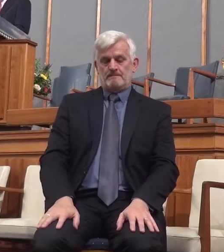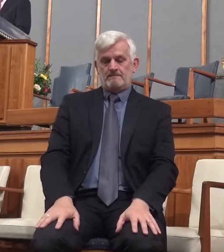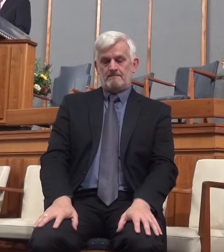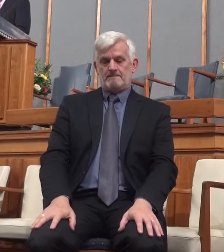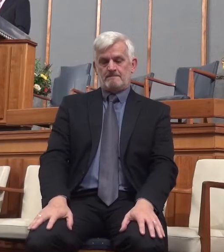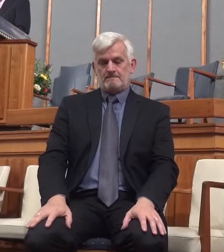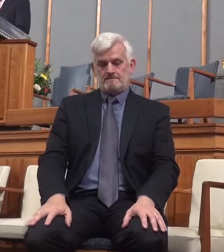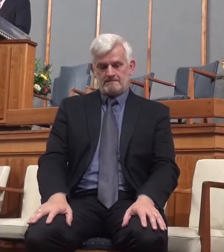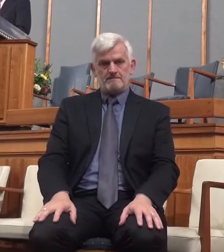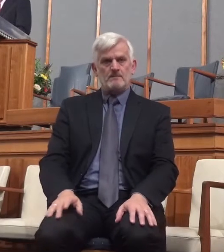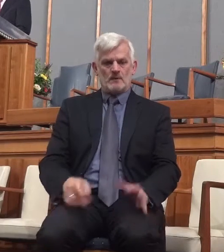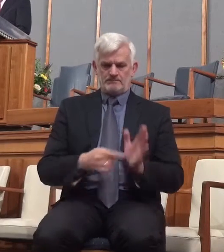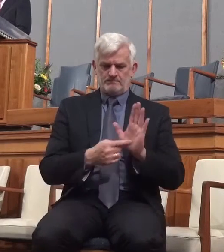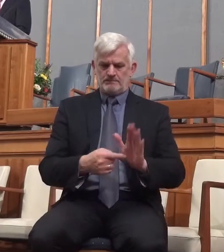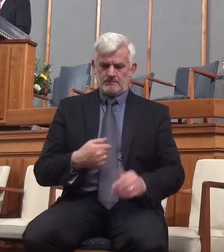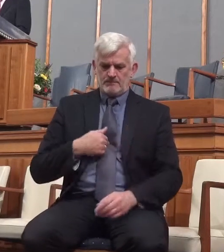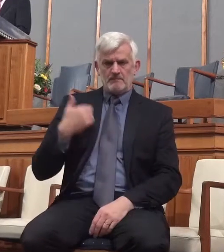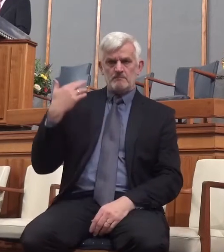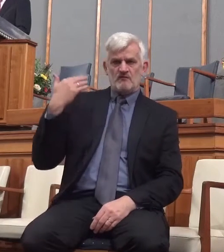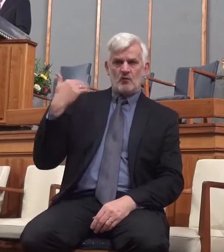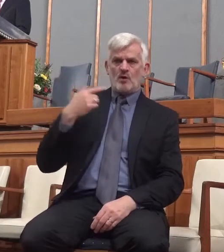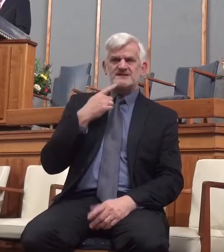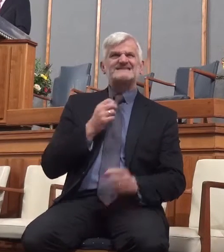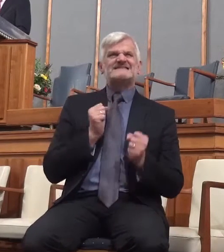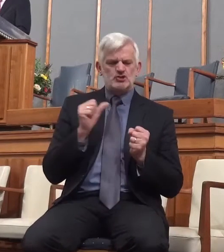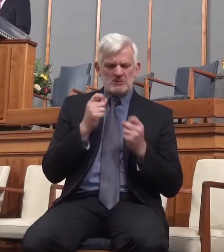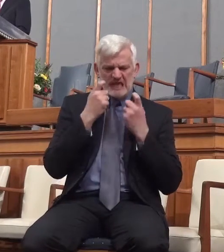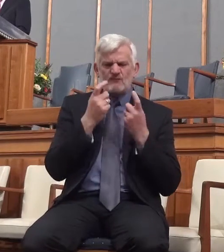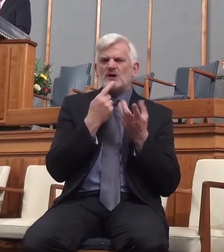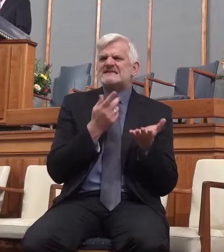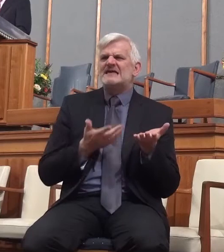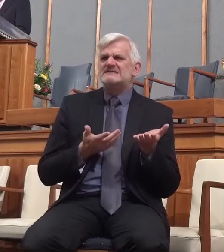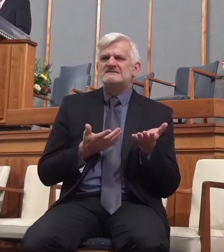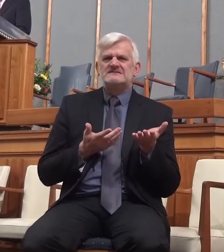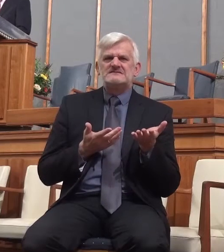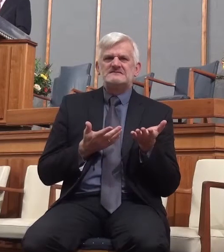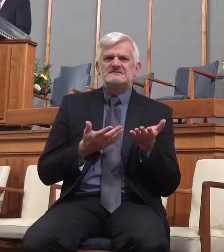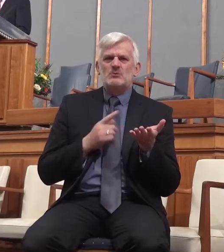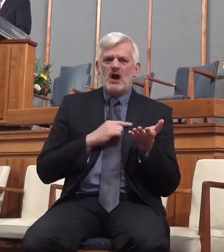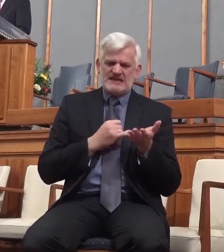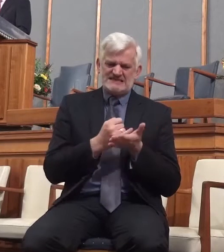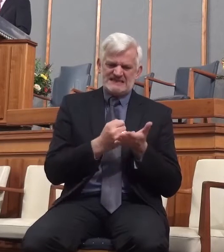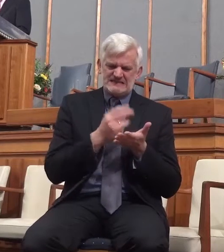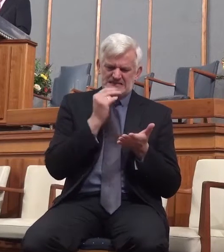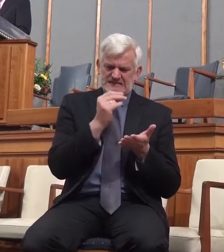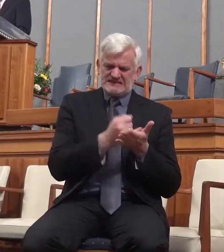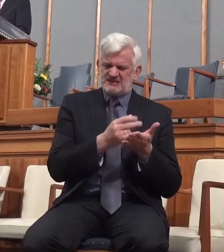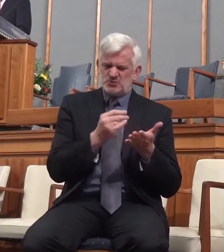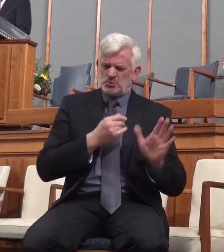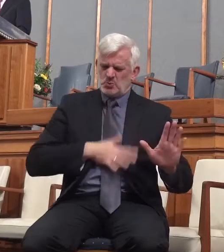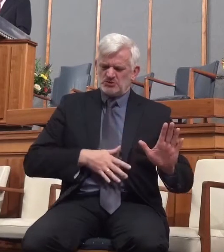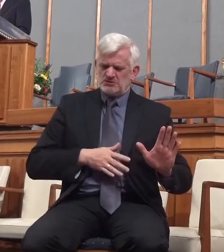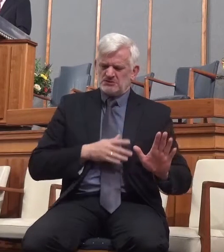I said, I will take heed to my ways, that I sin not with my tongue. I